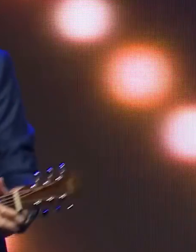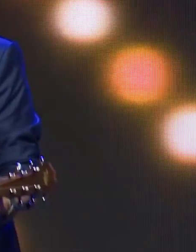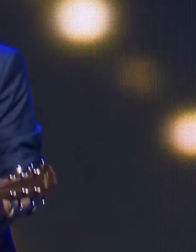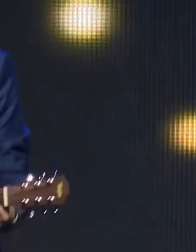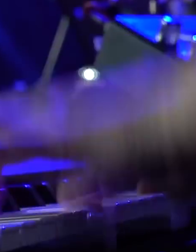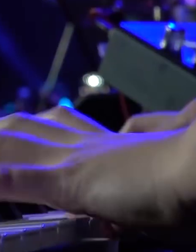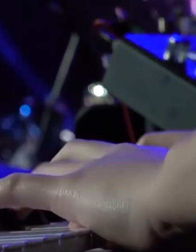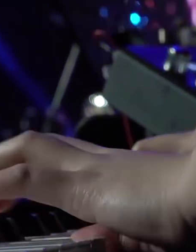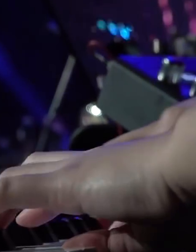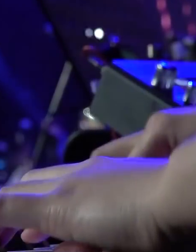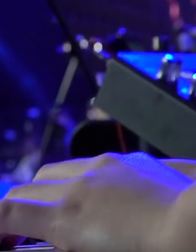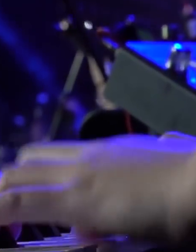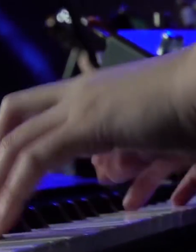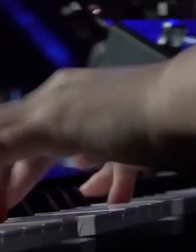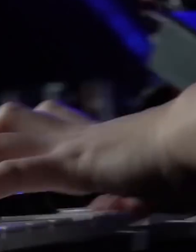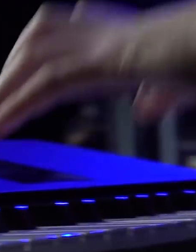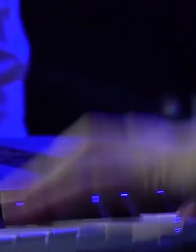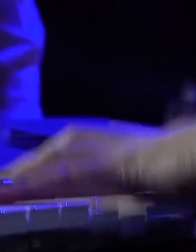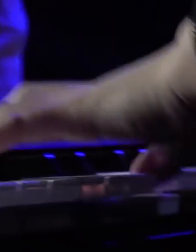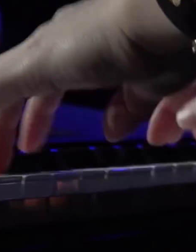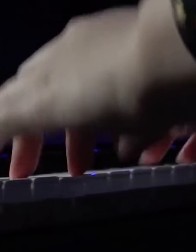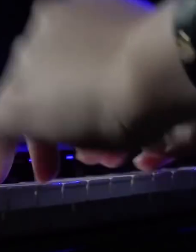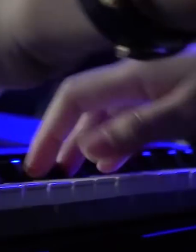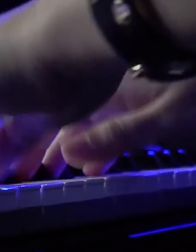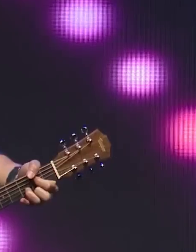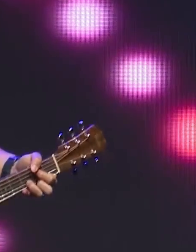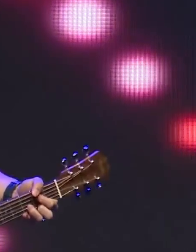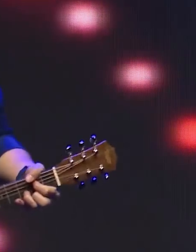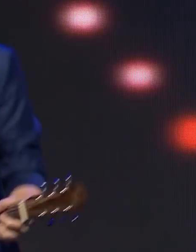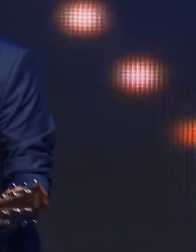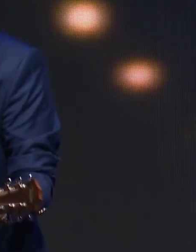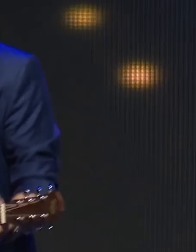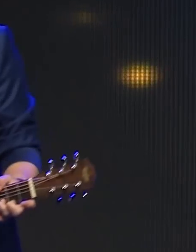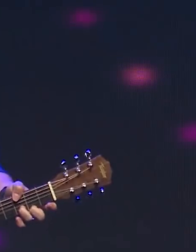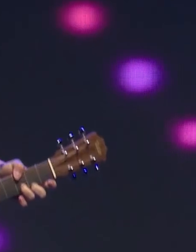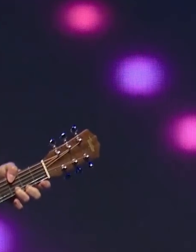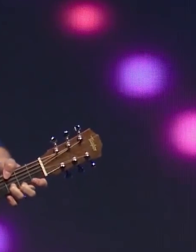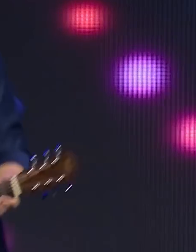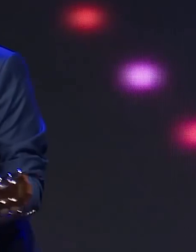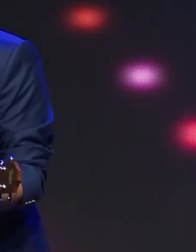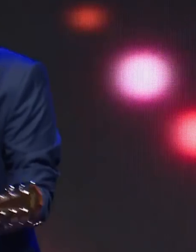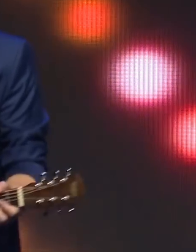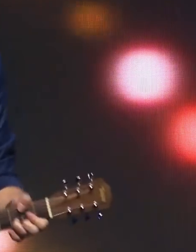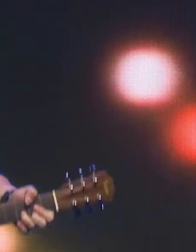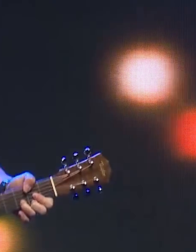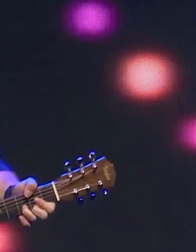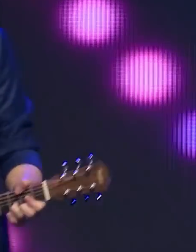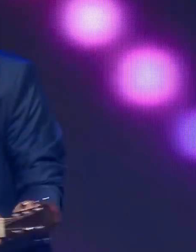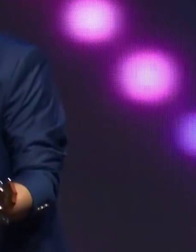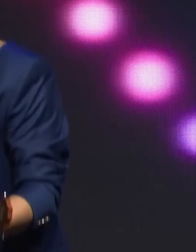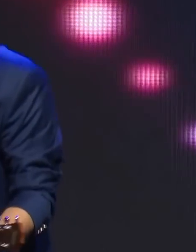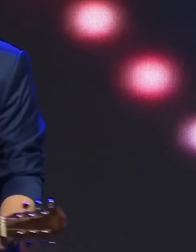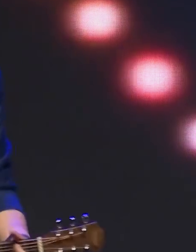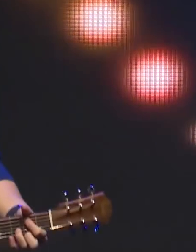spirit dwells in me. And I will laugh, I will dance, I will shout